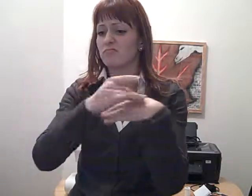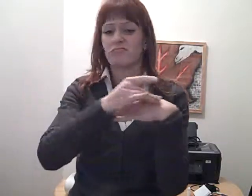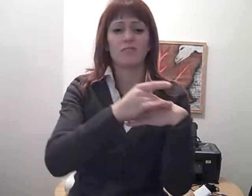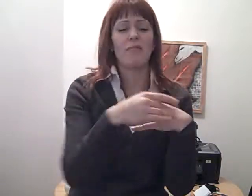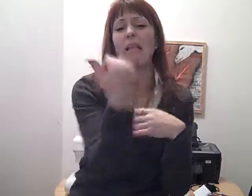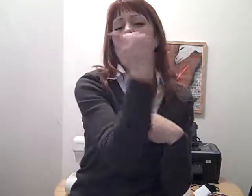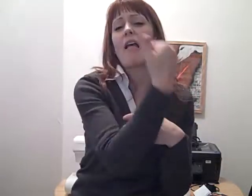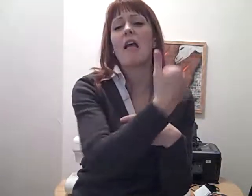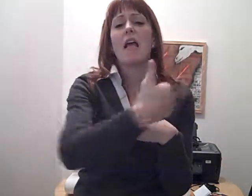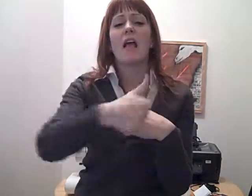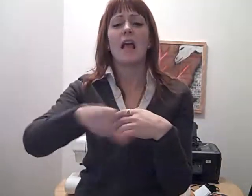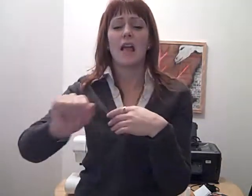is no power plant.